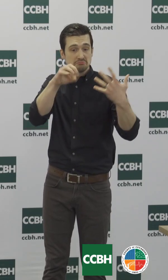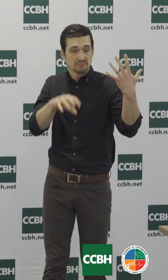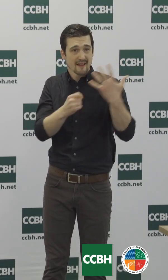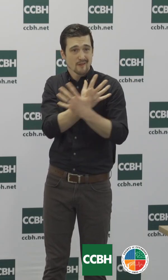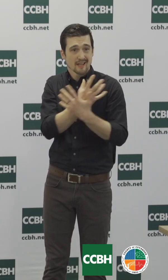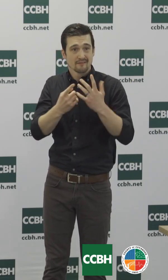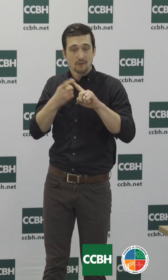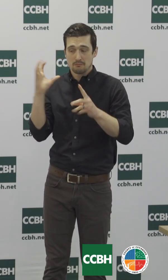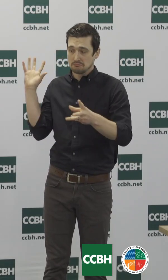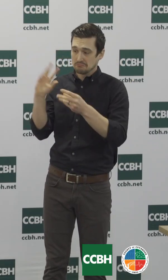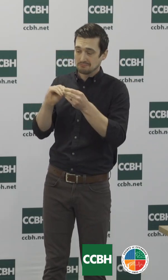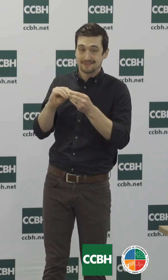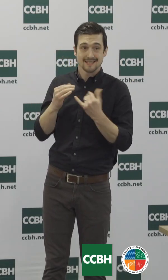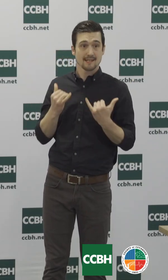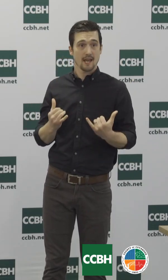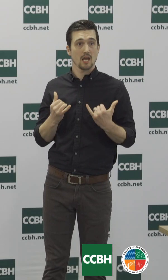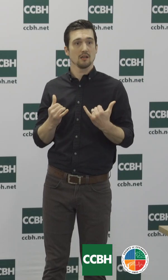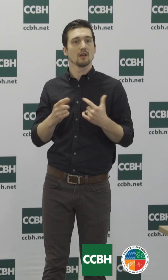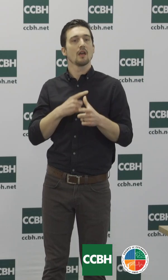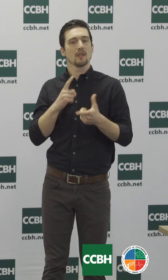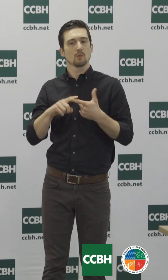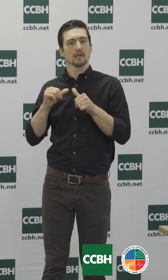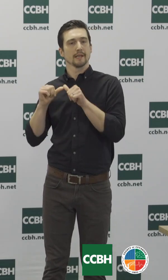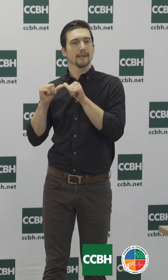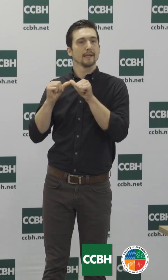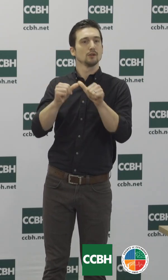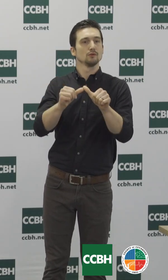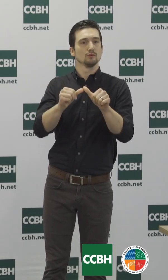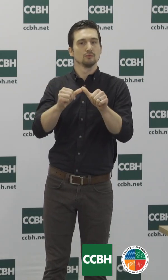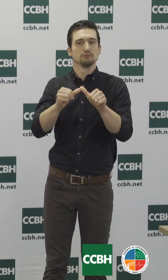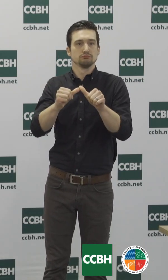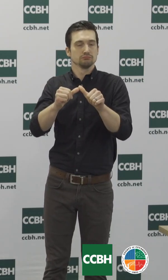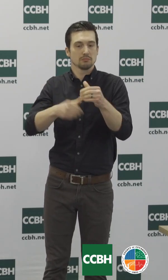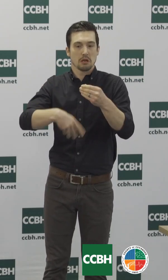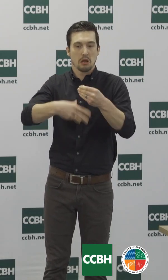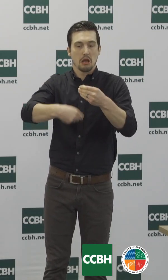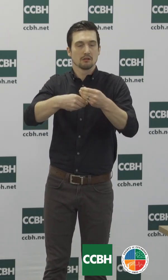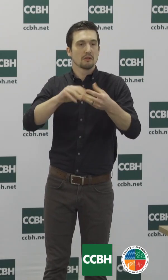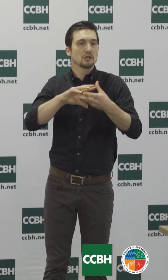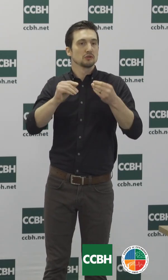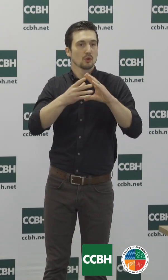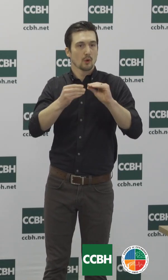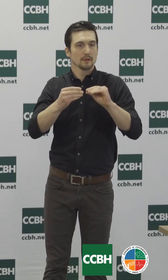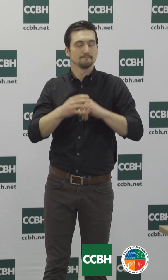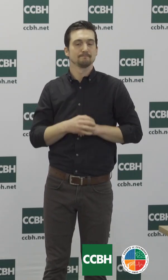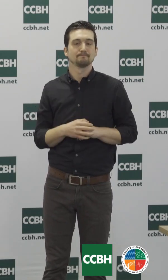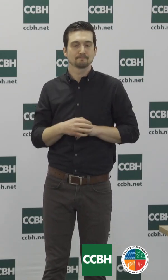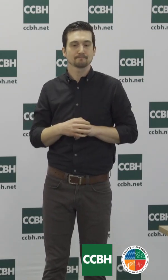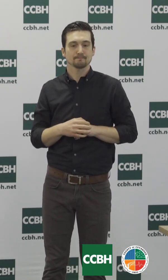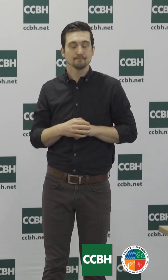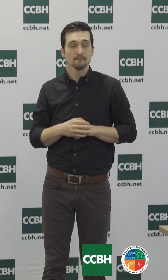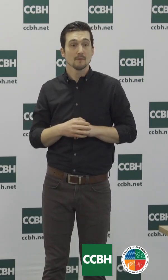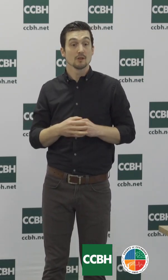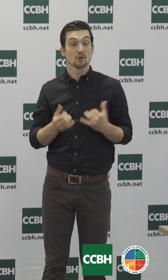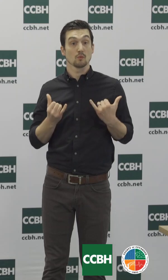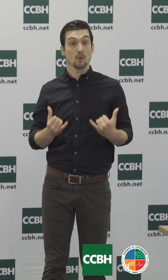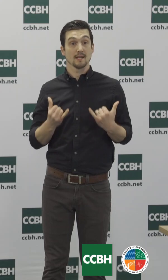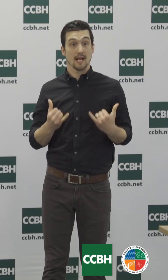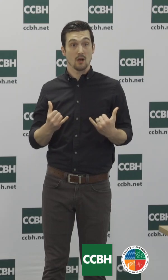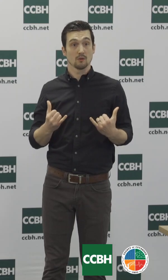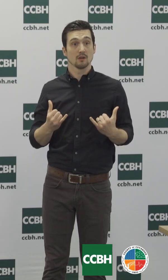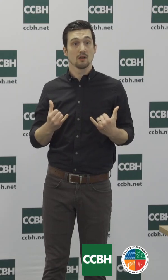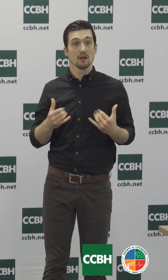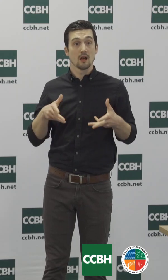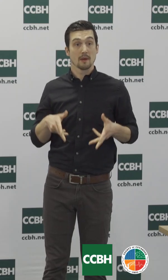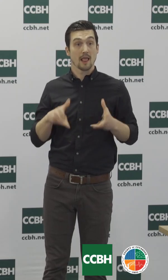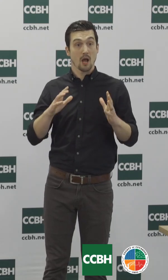continue to build on this story in the weeks ahead. I'm going to pause for a moment to allow Paul to